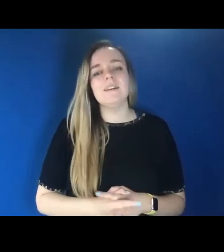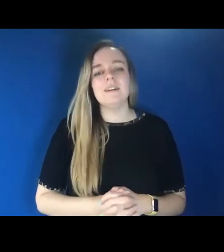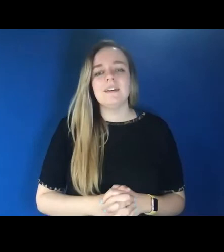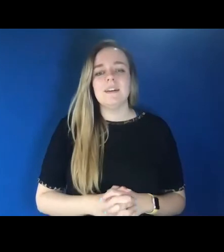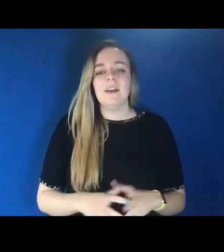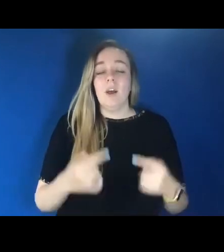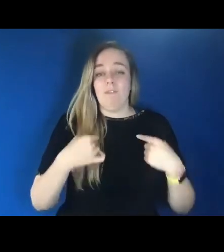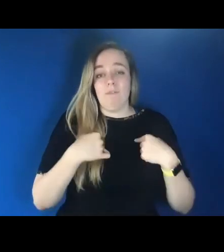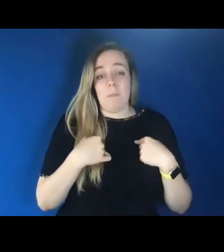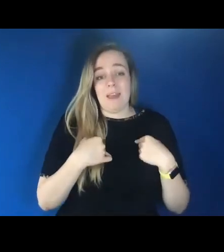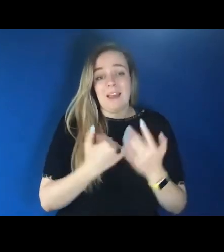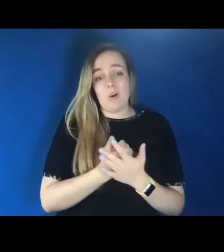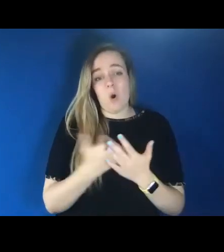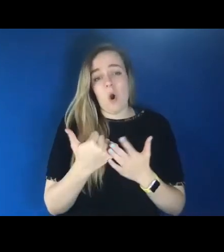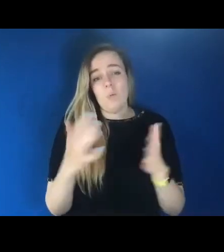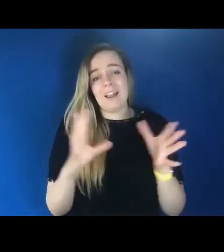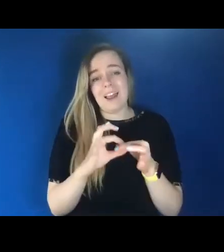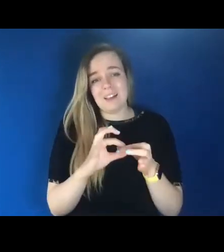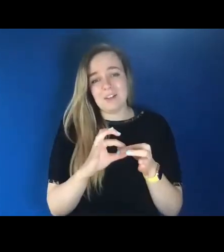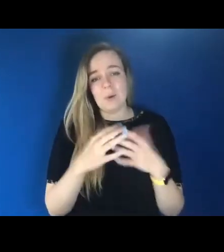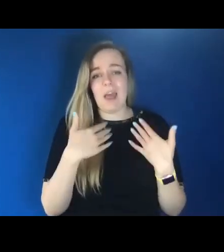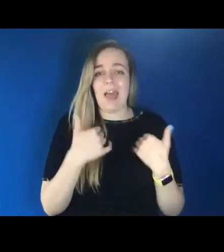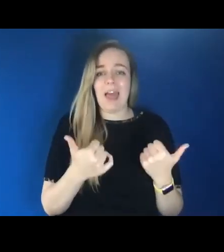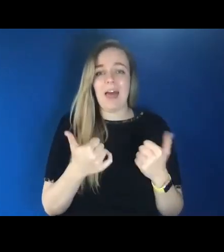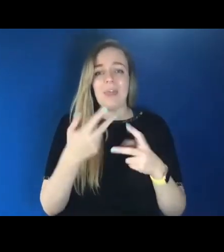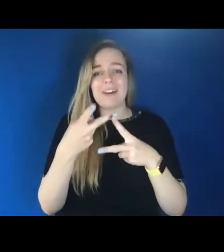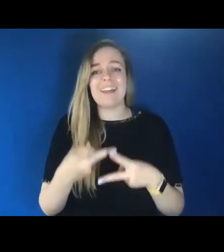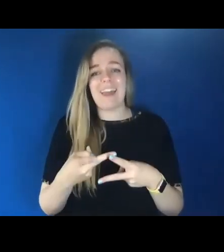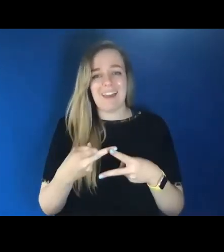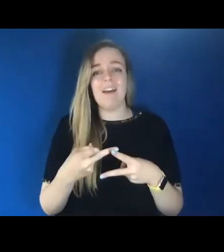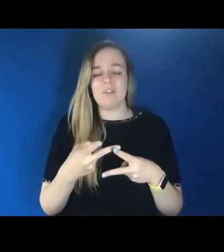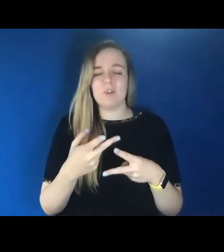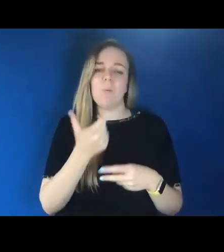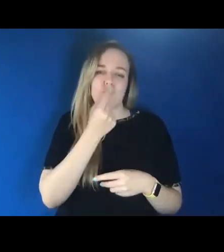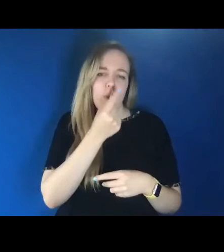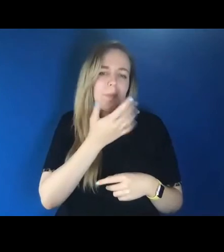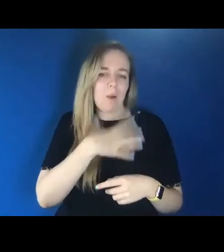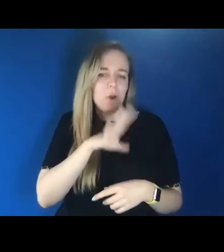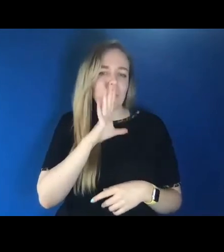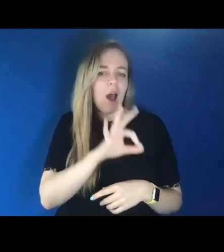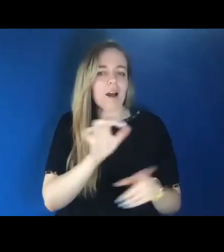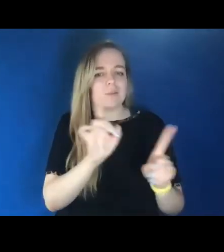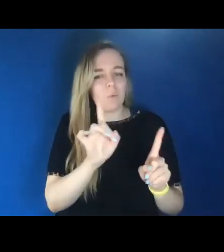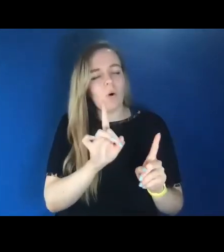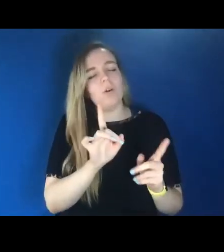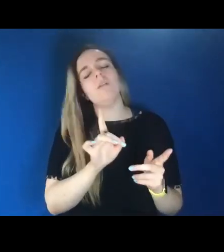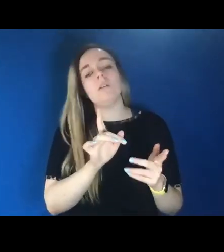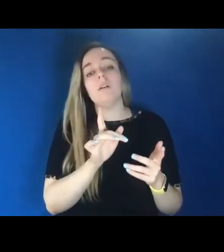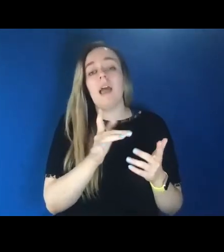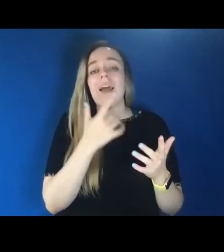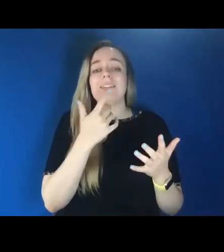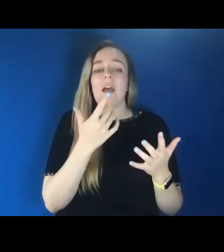Well, for me, it's always about health and care. So probably what I would want to ask, is there anything